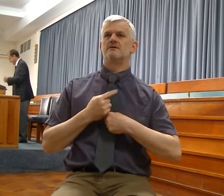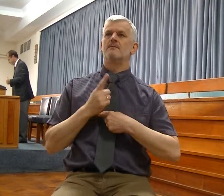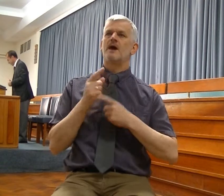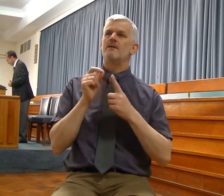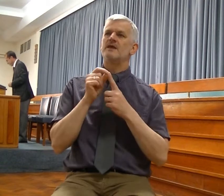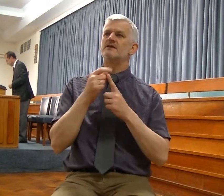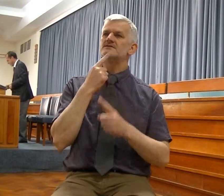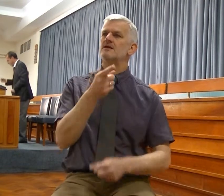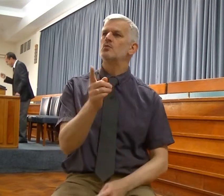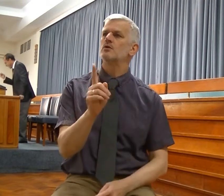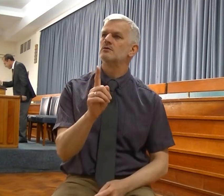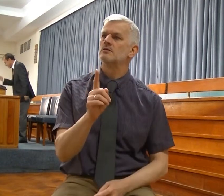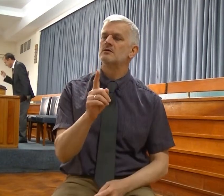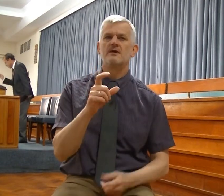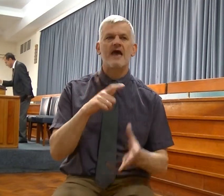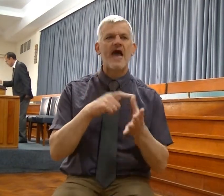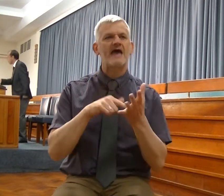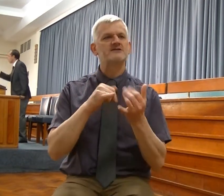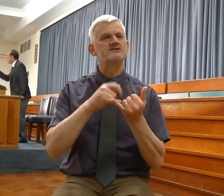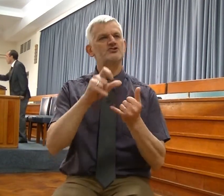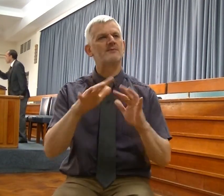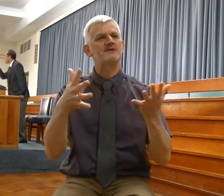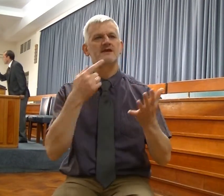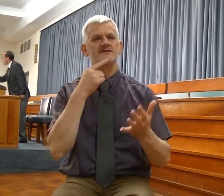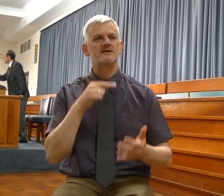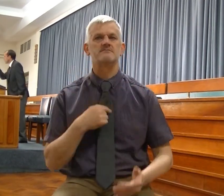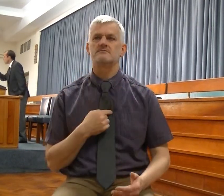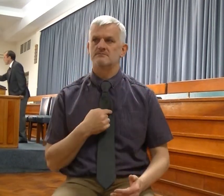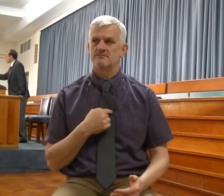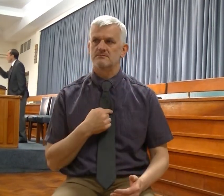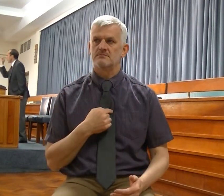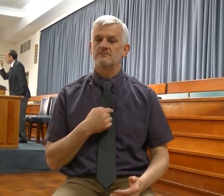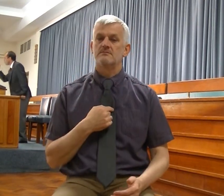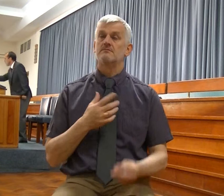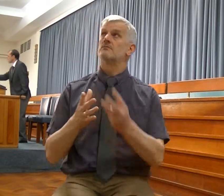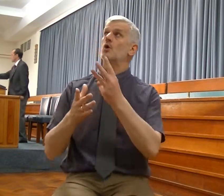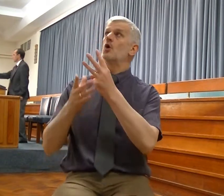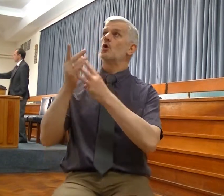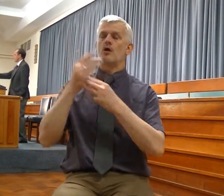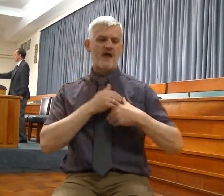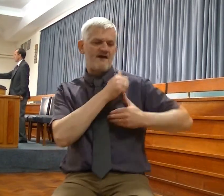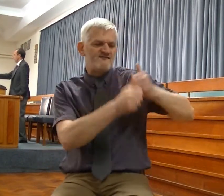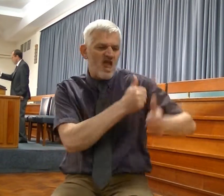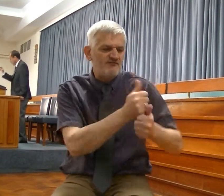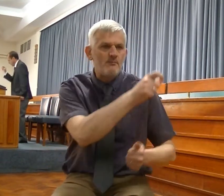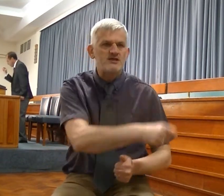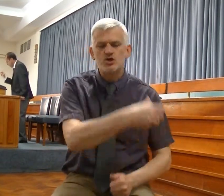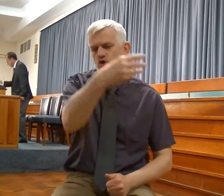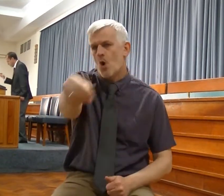to Cornelius in Acts chapter 10? In every nation, God is not respecter of